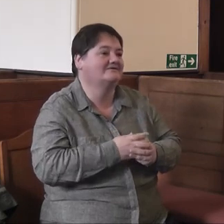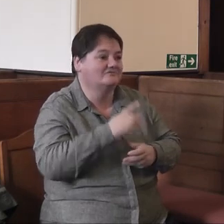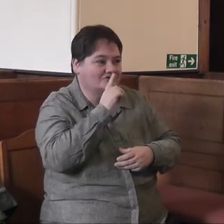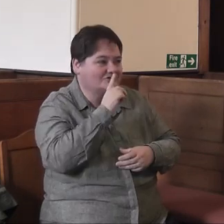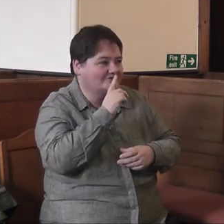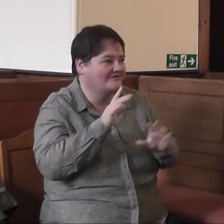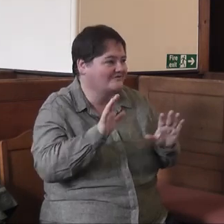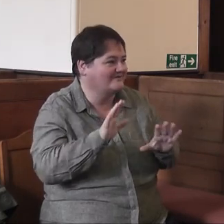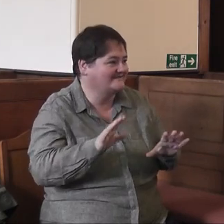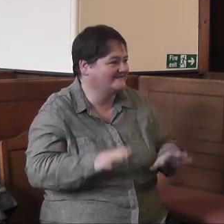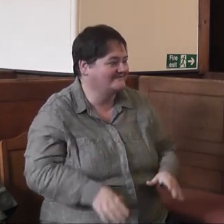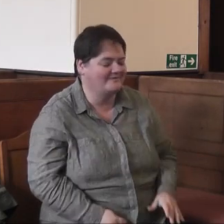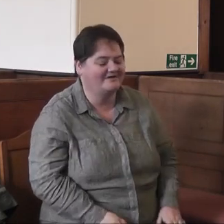shh, no noise. But